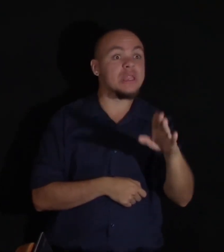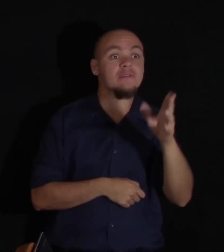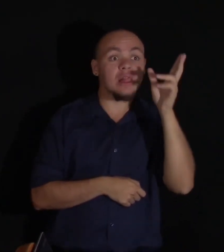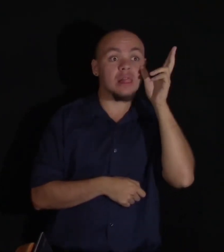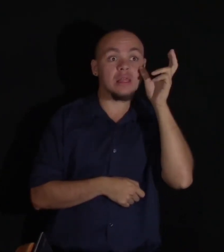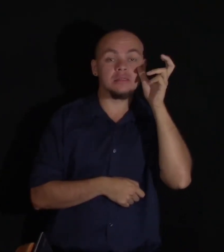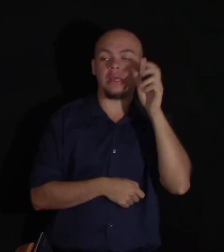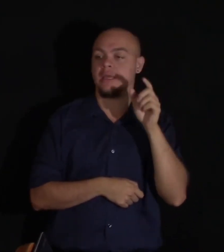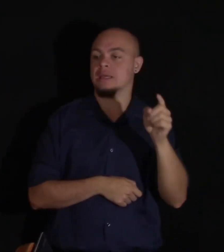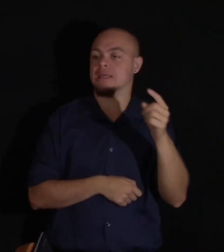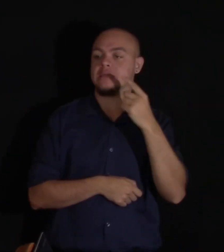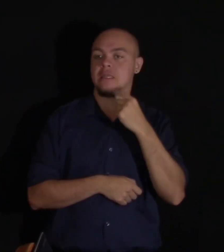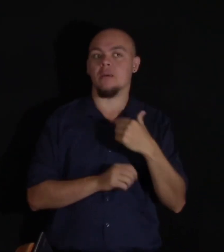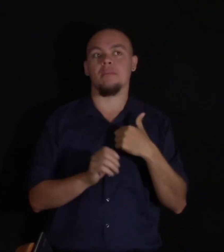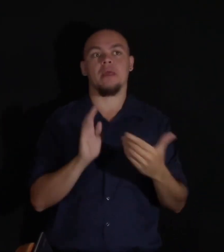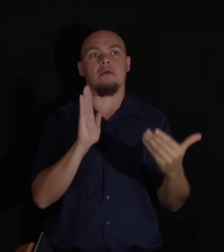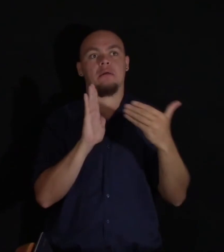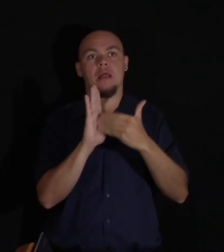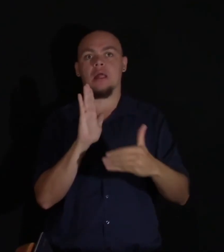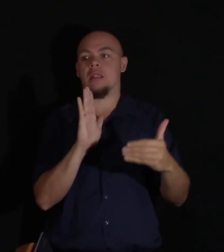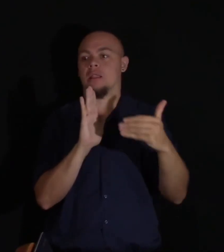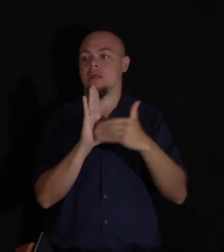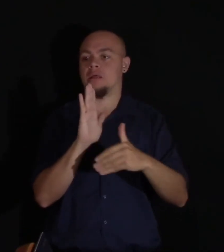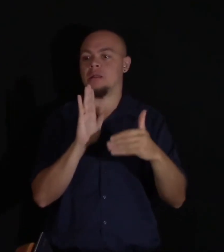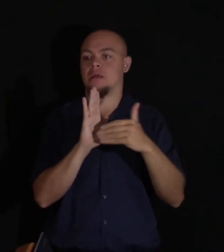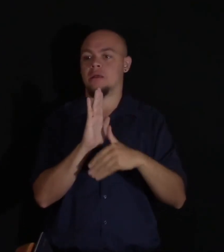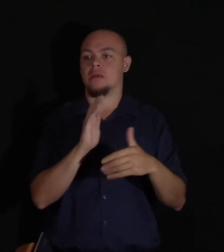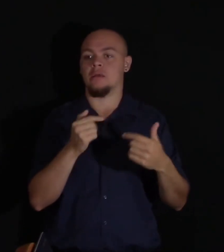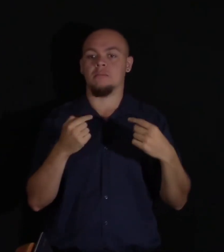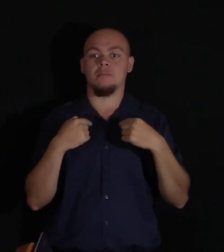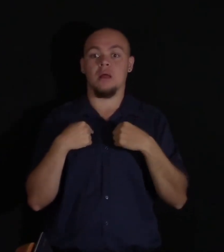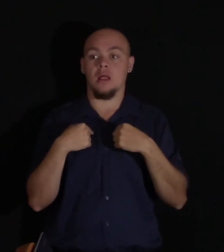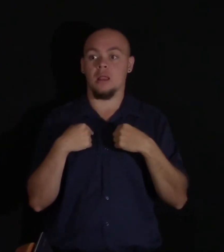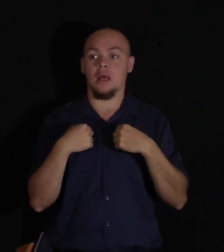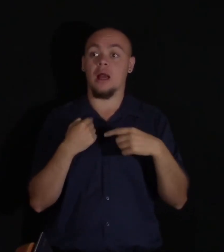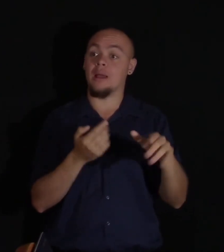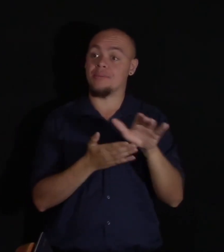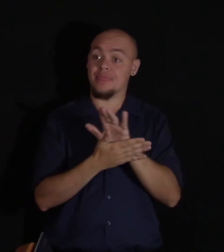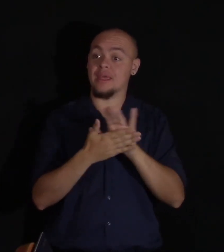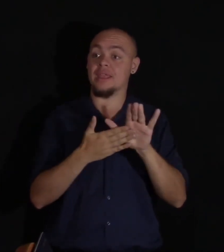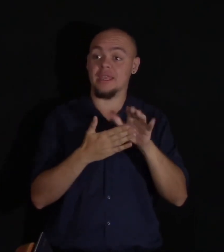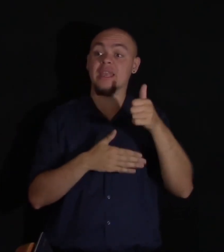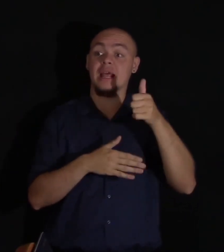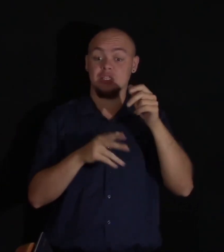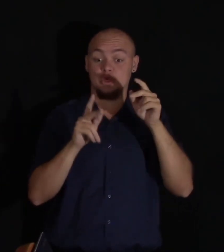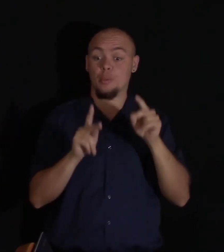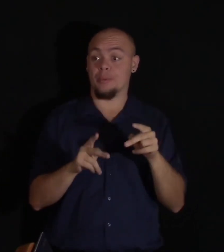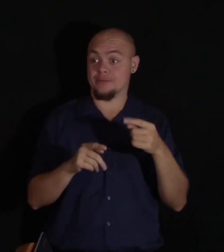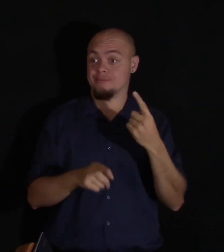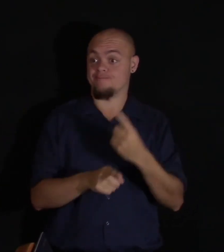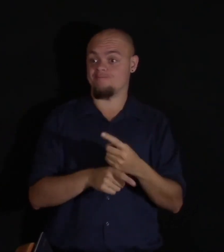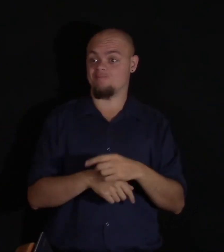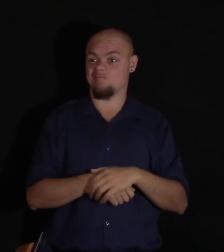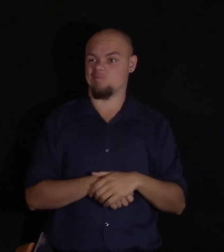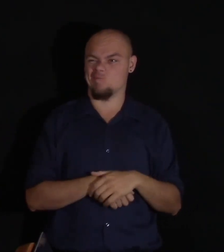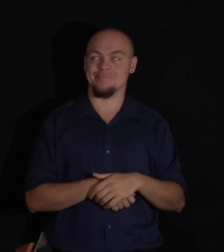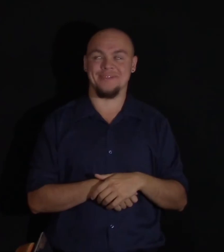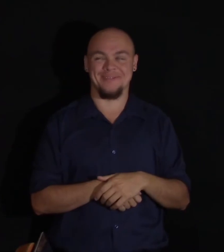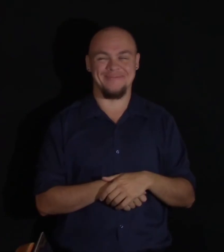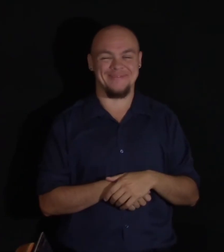me the same thing back. But objectively, I'm the much nicer person in this relationship.